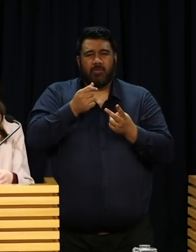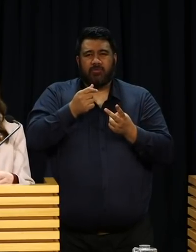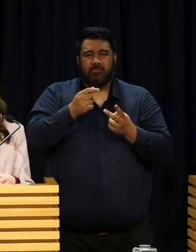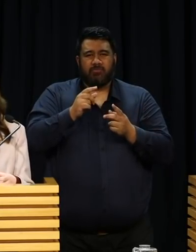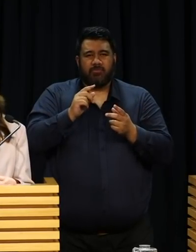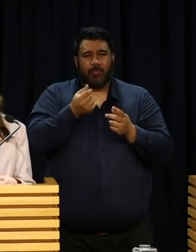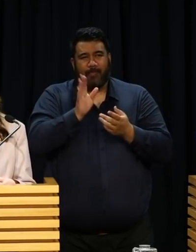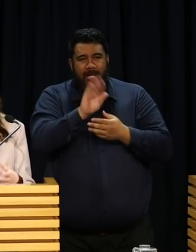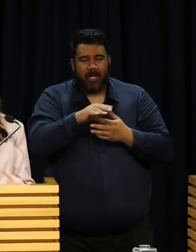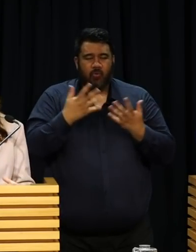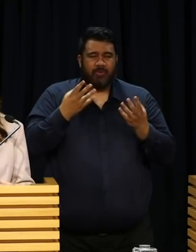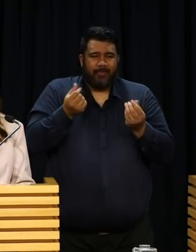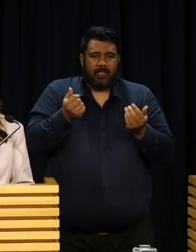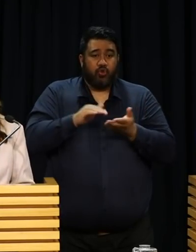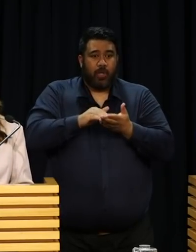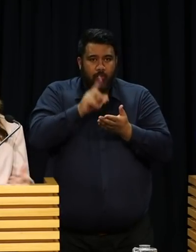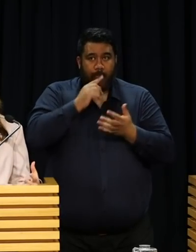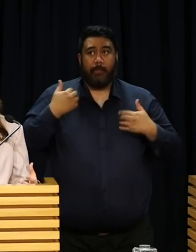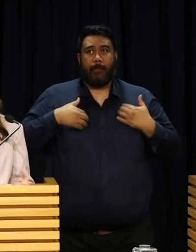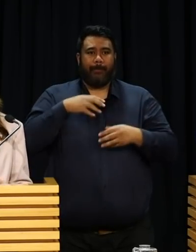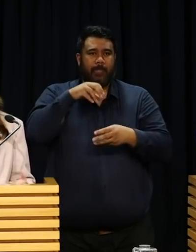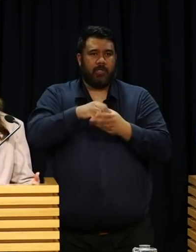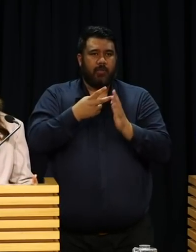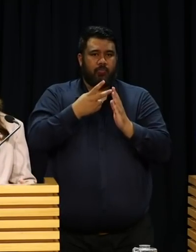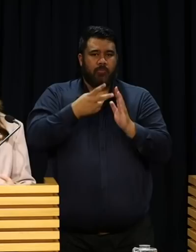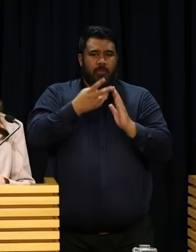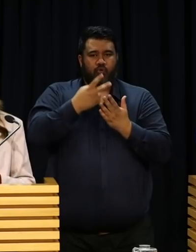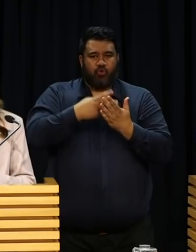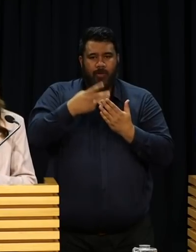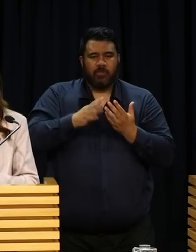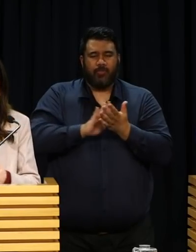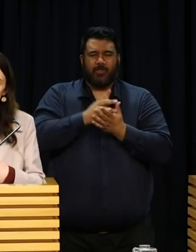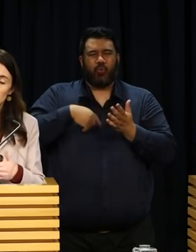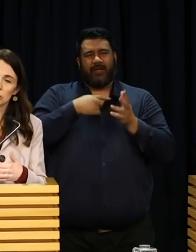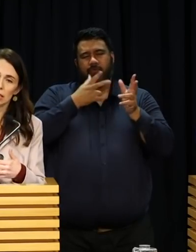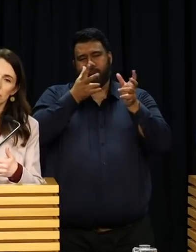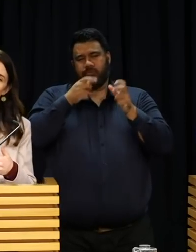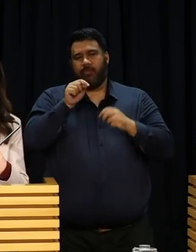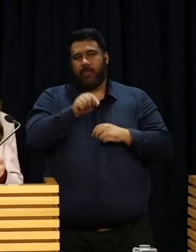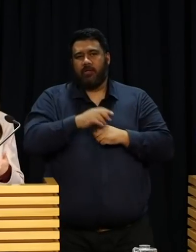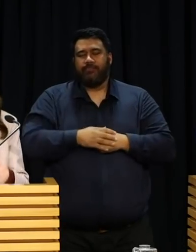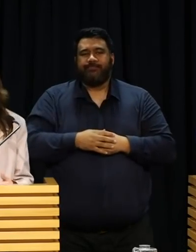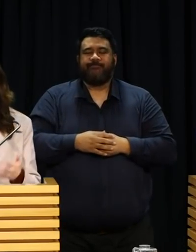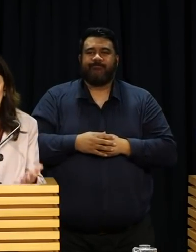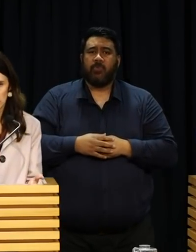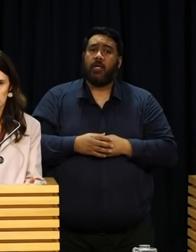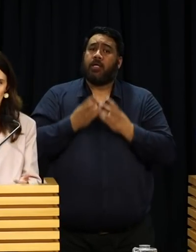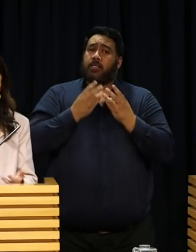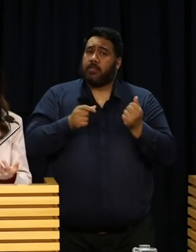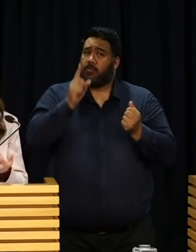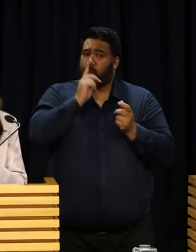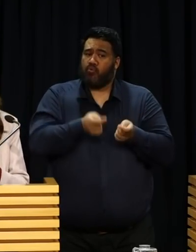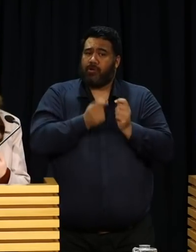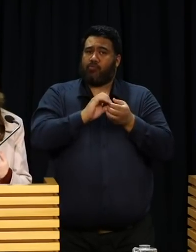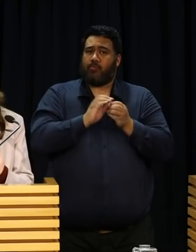started calling for another part to join it. And, you have to hear that. Some of the issues that have been raised have been addressed with this